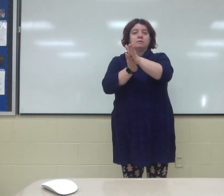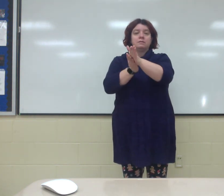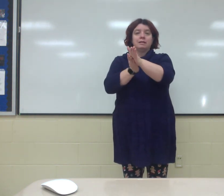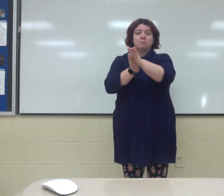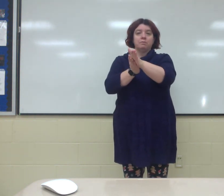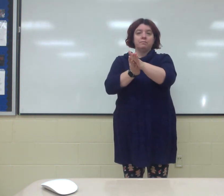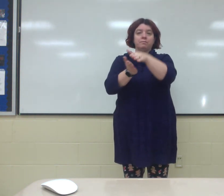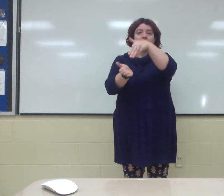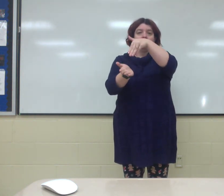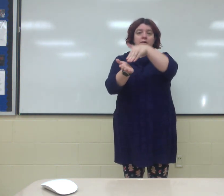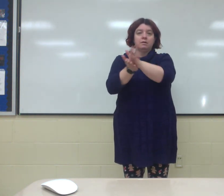So